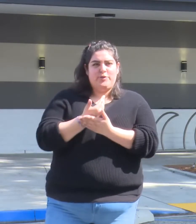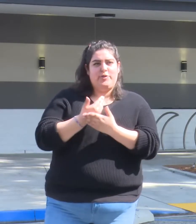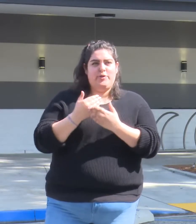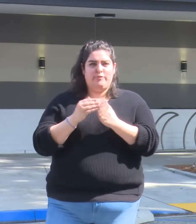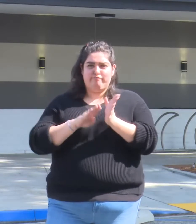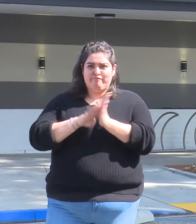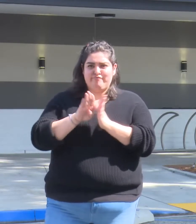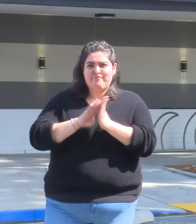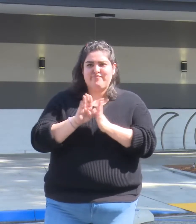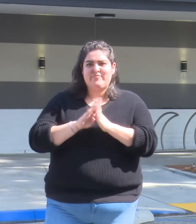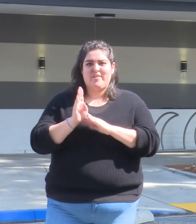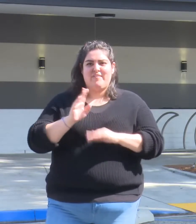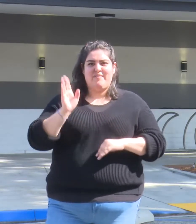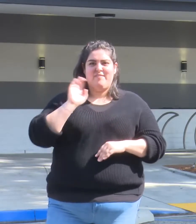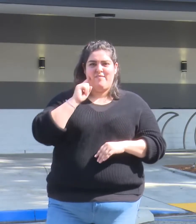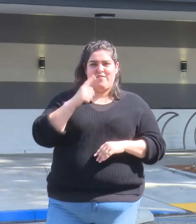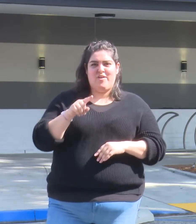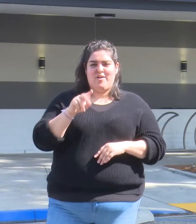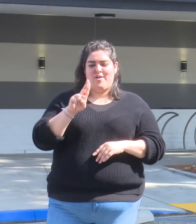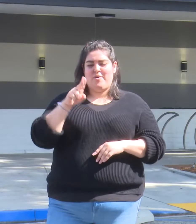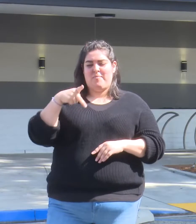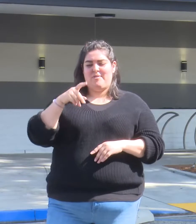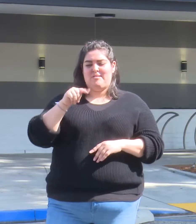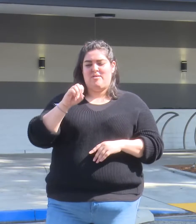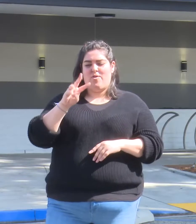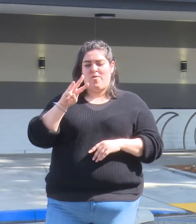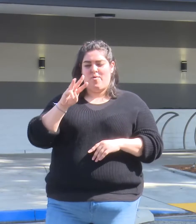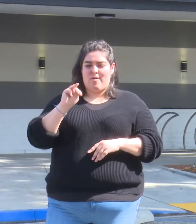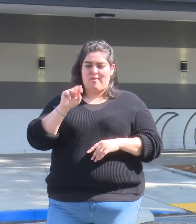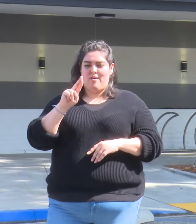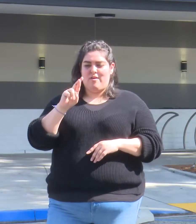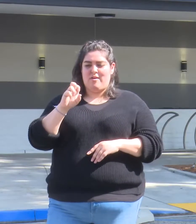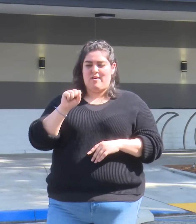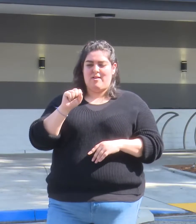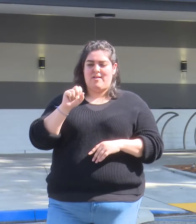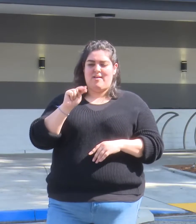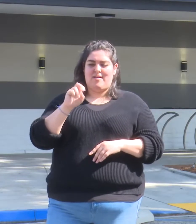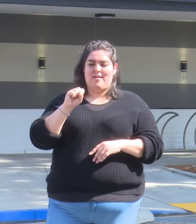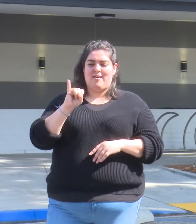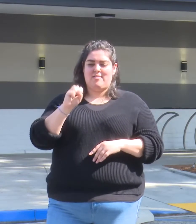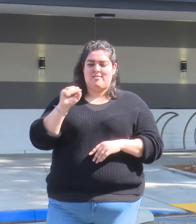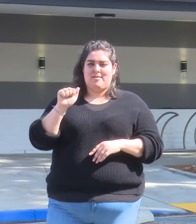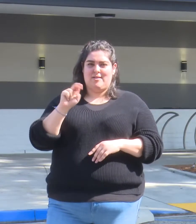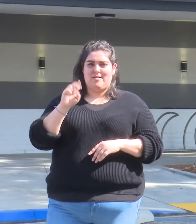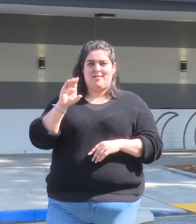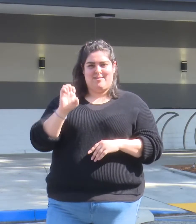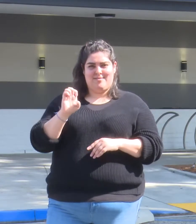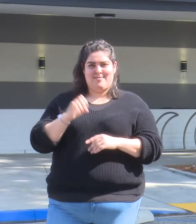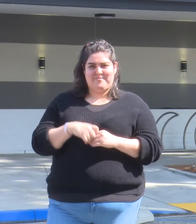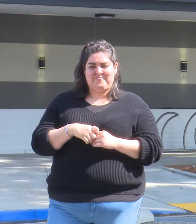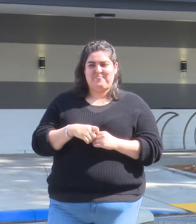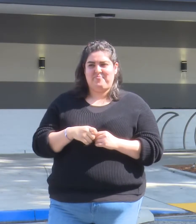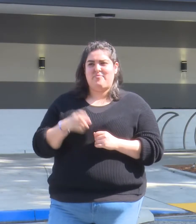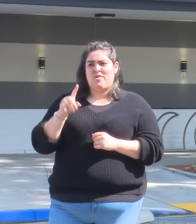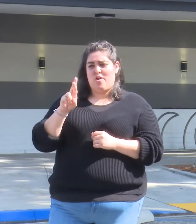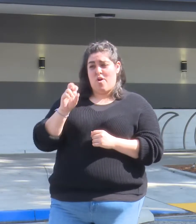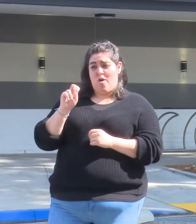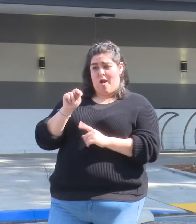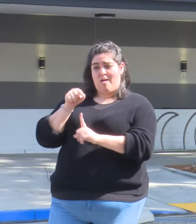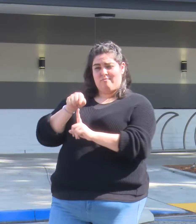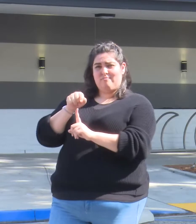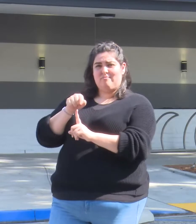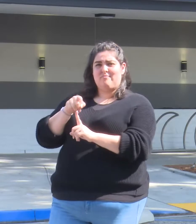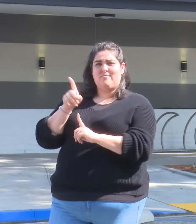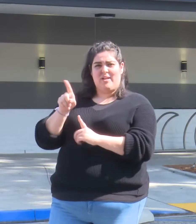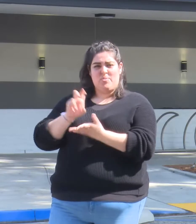me. Set the stage for the Uptown Renaissance. And when I'm talking about the type of leader Ron was, Ron would invest in the next